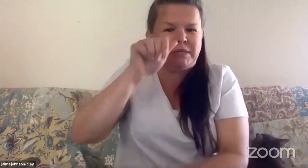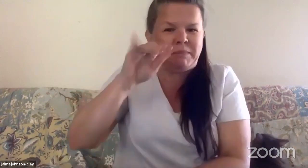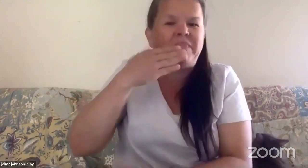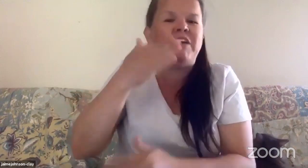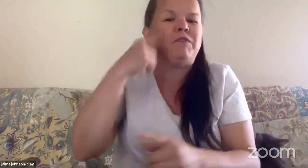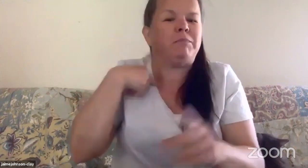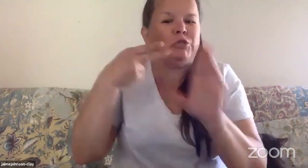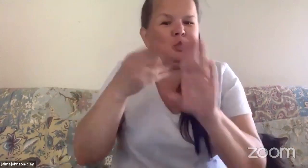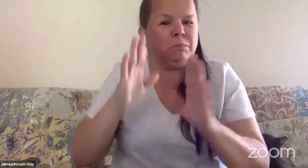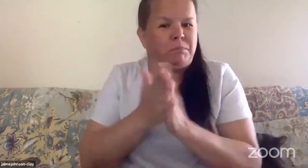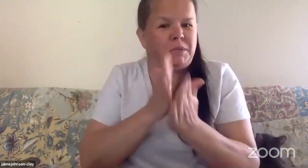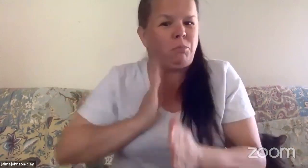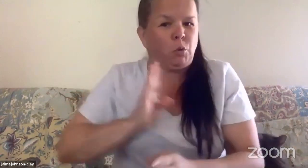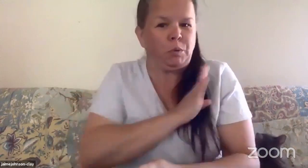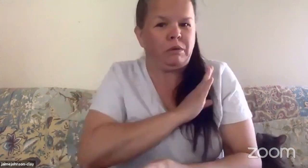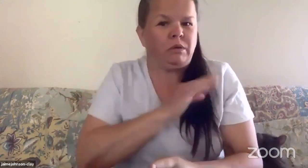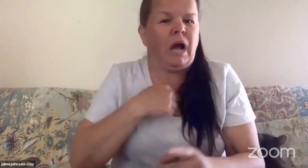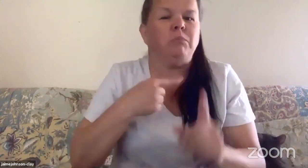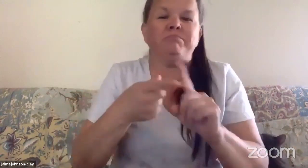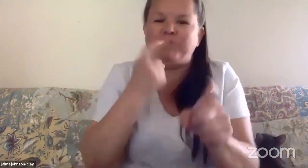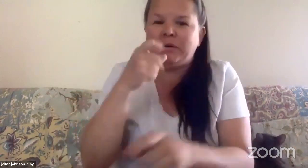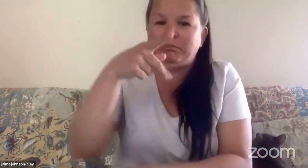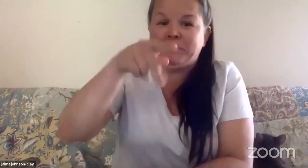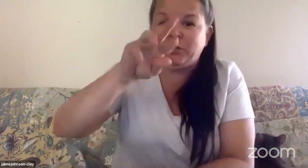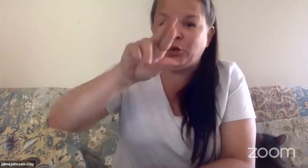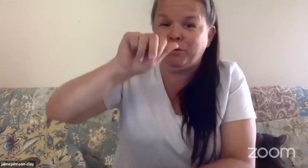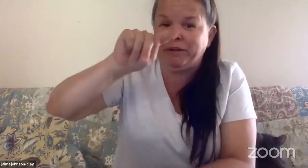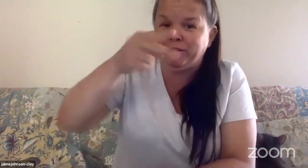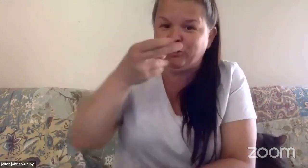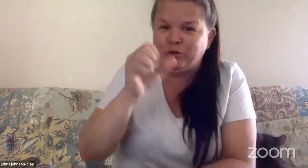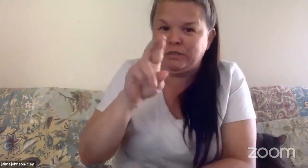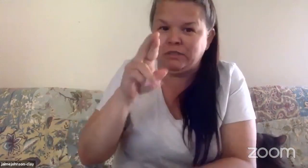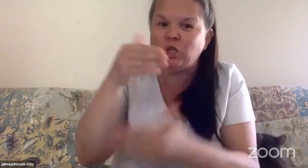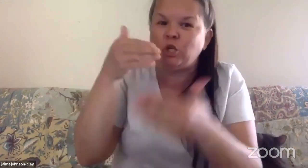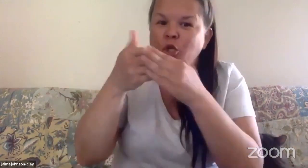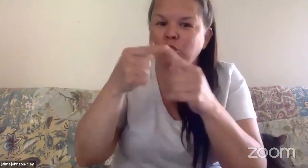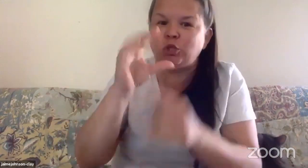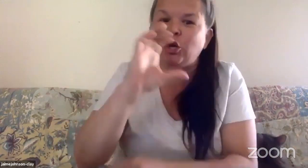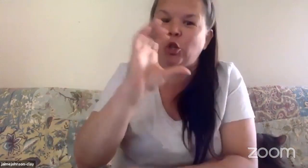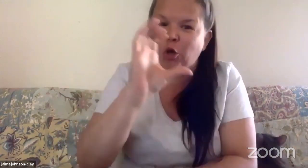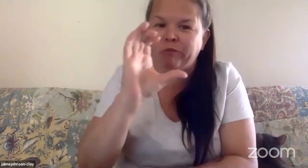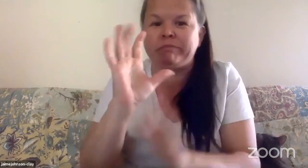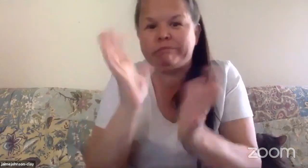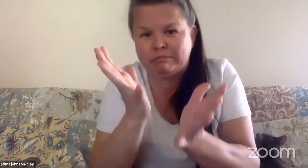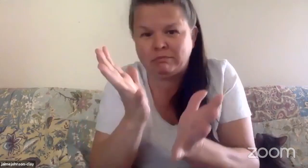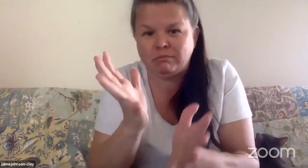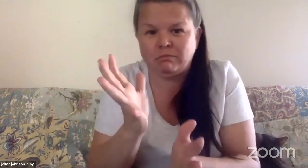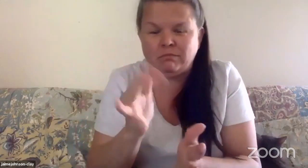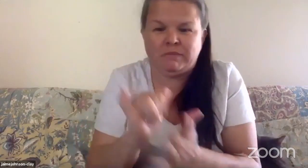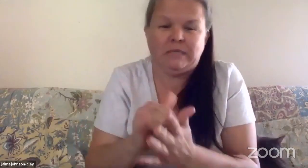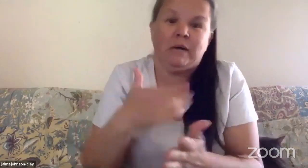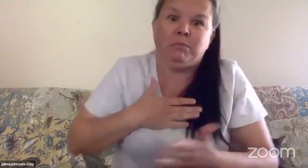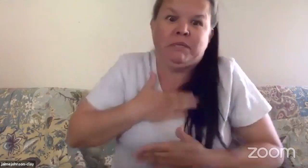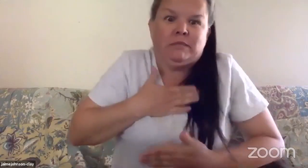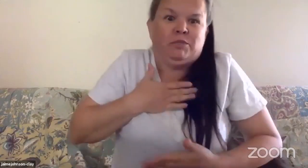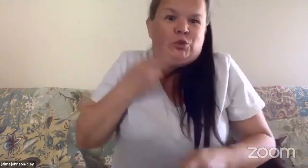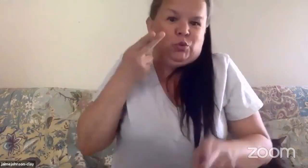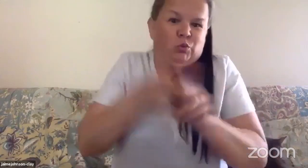Hello, everyone. I am Jamie. I am excited about joining the board. I am originally from Prather, which is close to